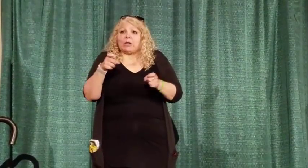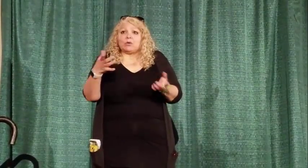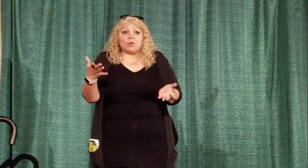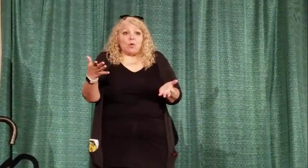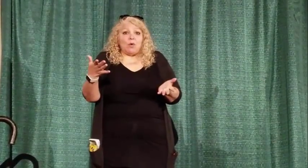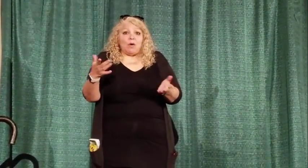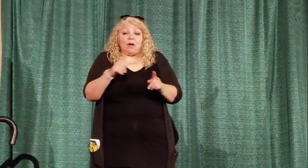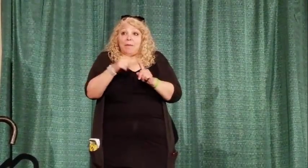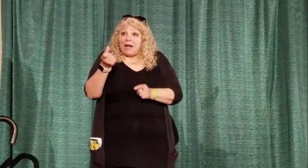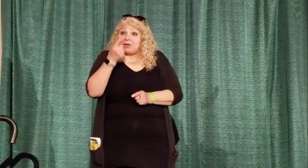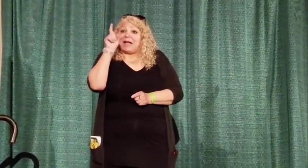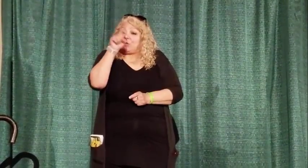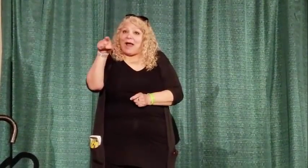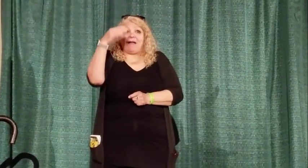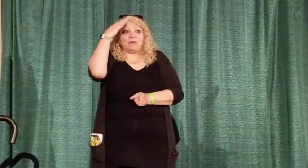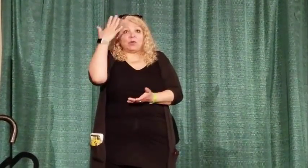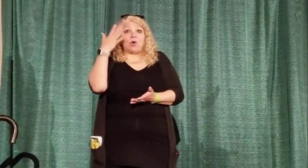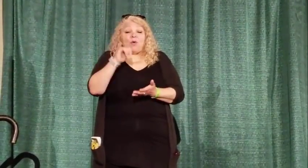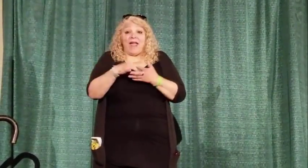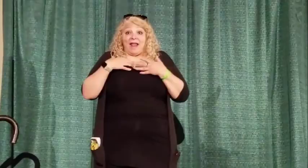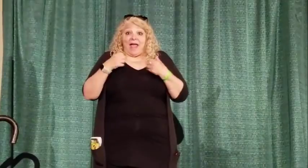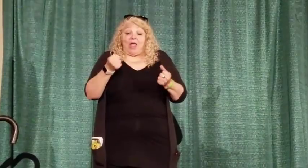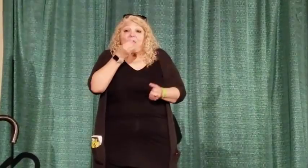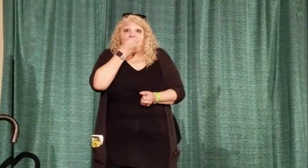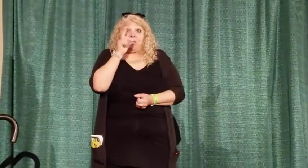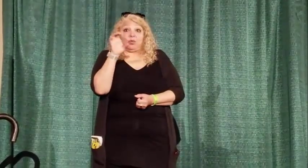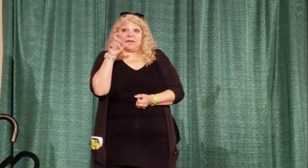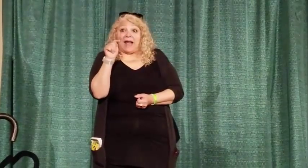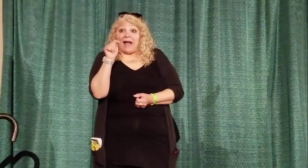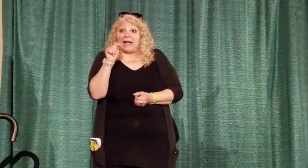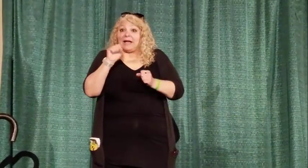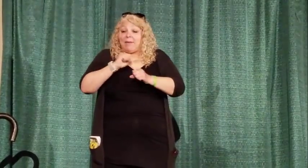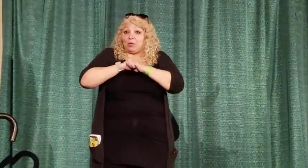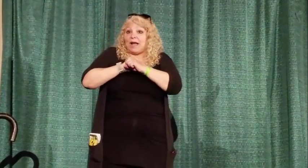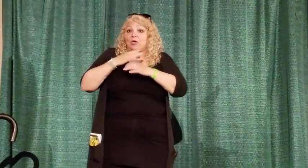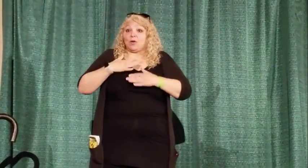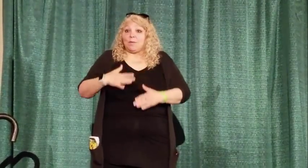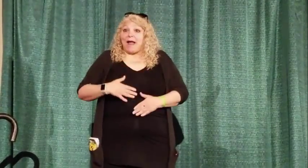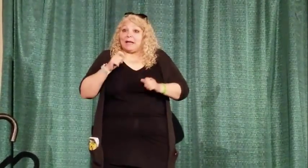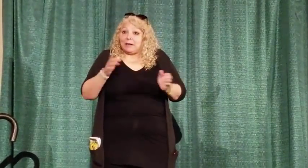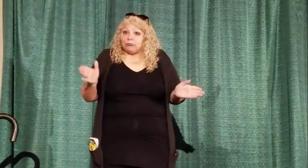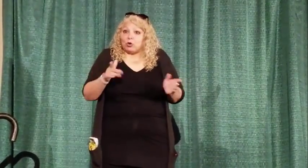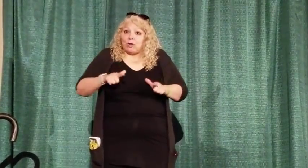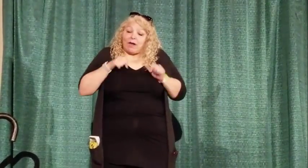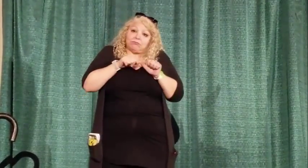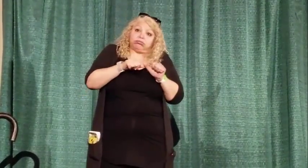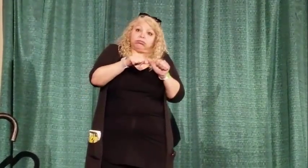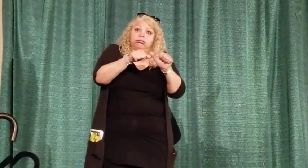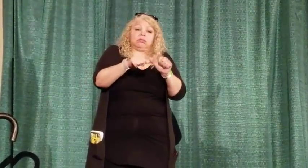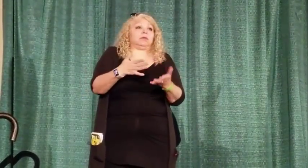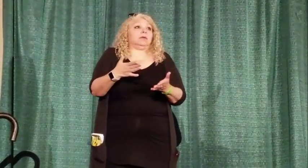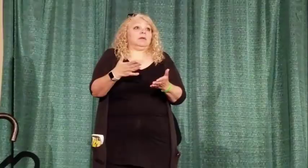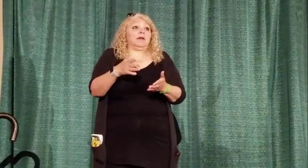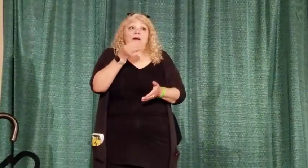You got to face the facts. A healthy diet is more protective, more lifespan promoting than a diet that's less